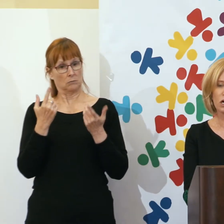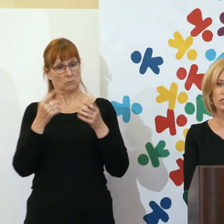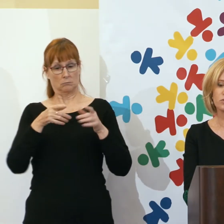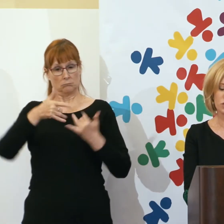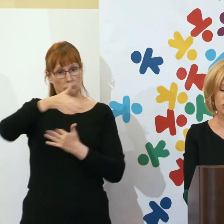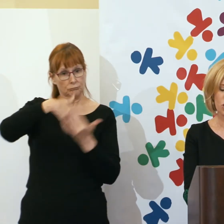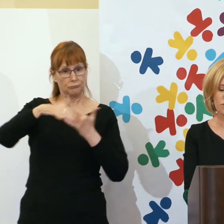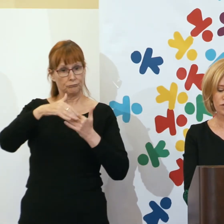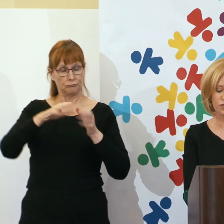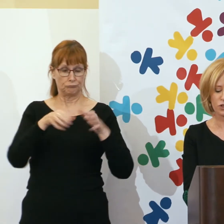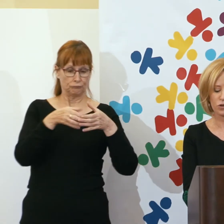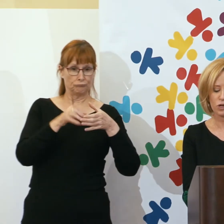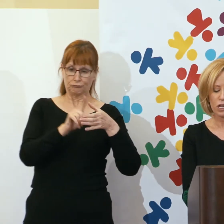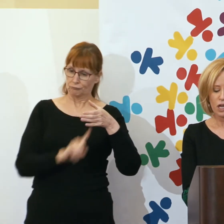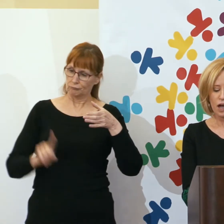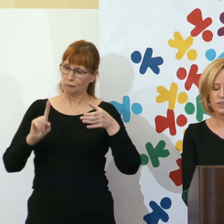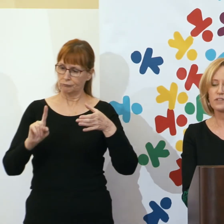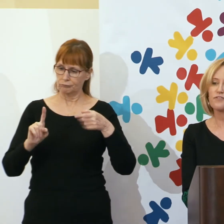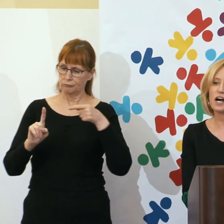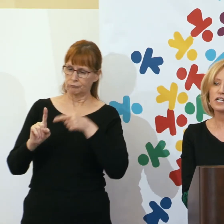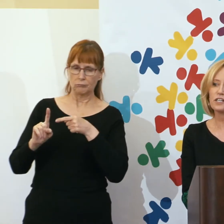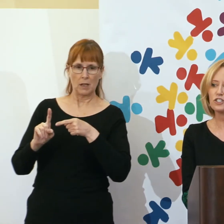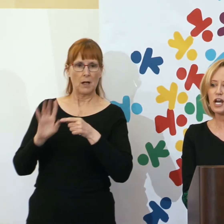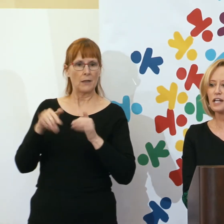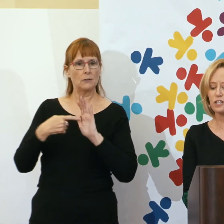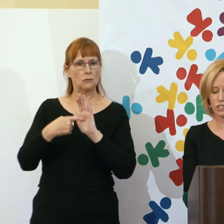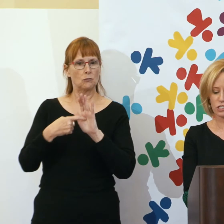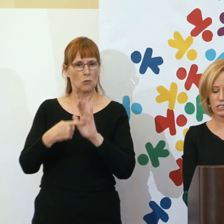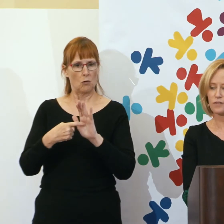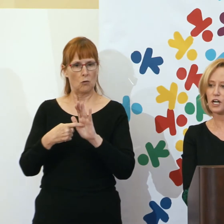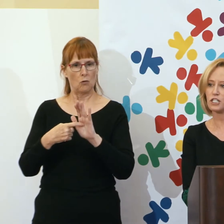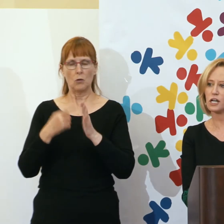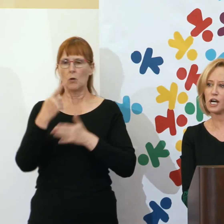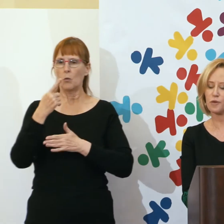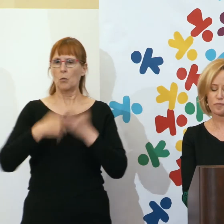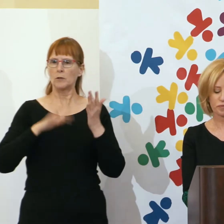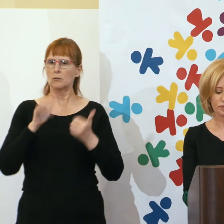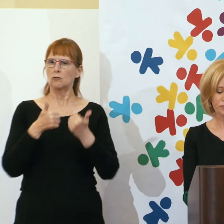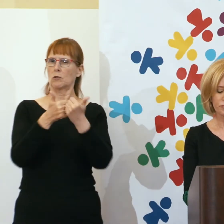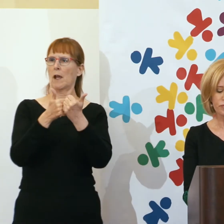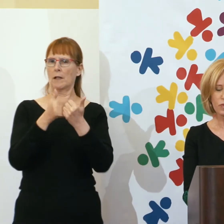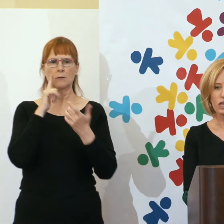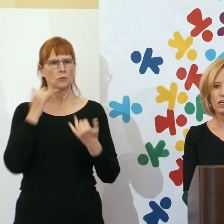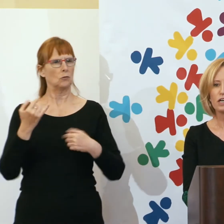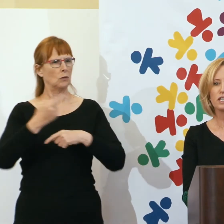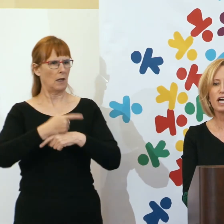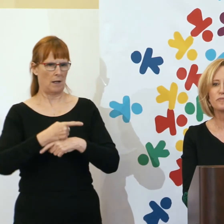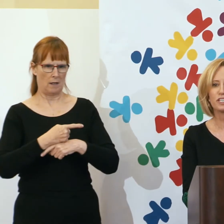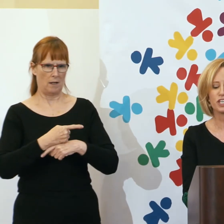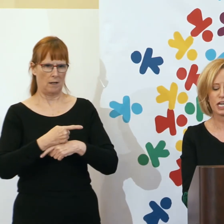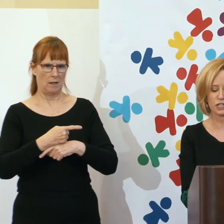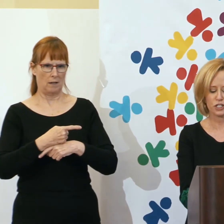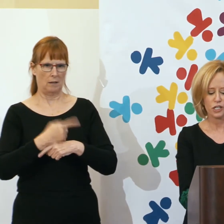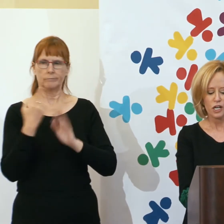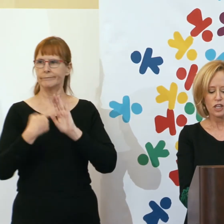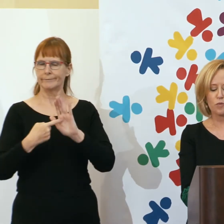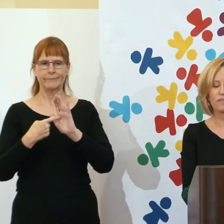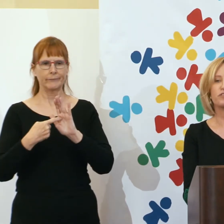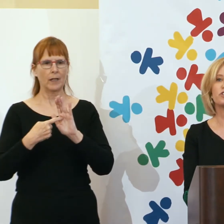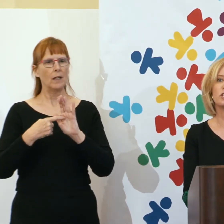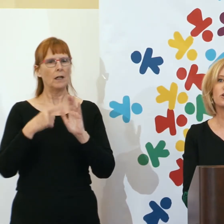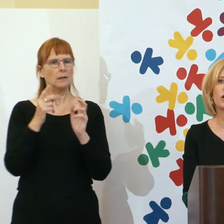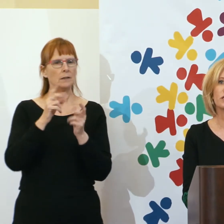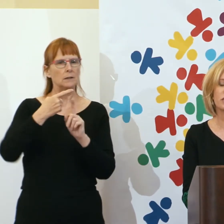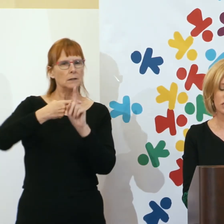the result was an overview of the defining challenges of our time. Climate change,